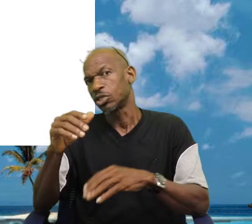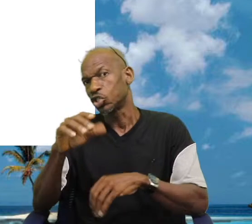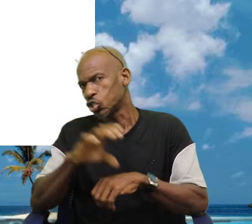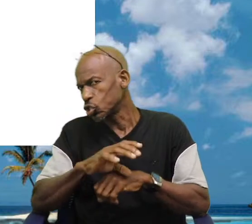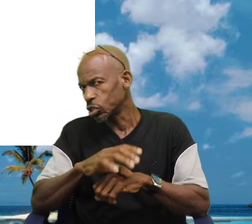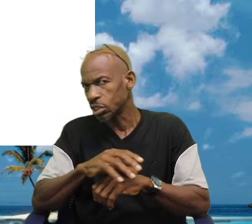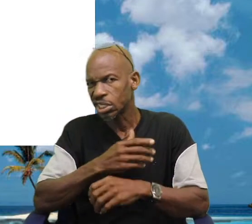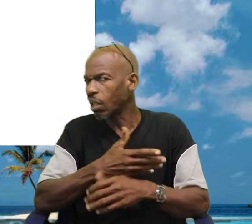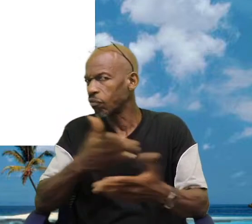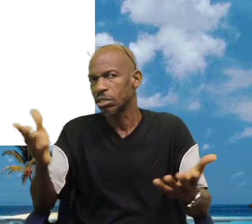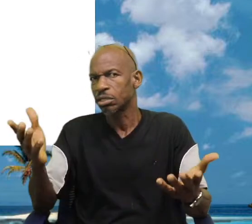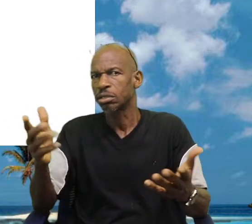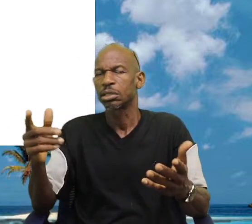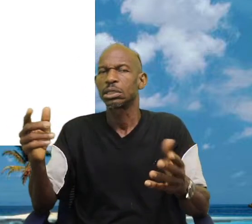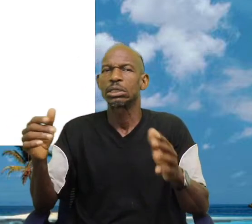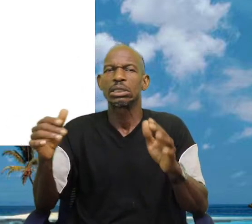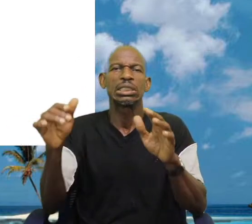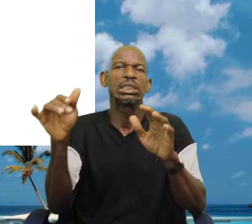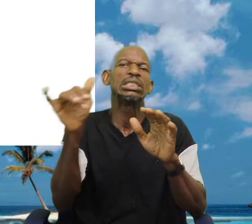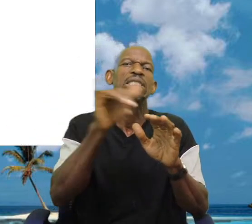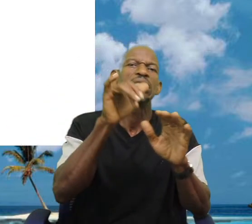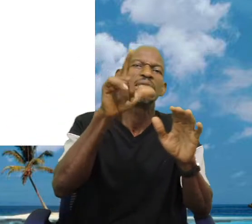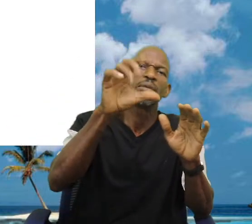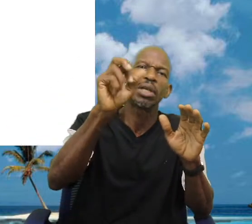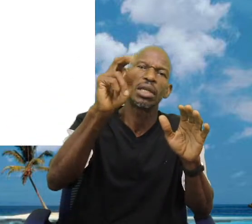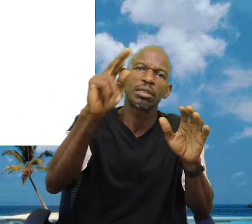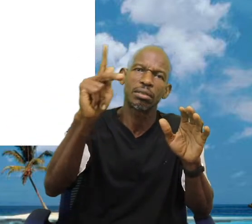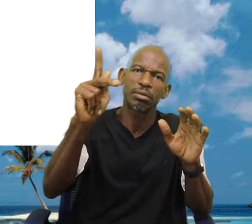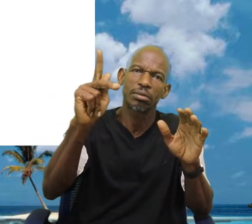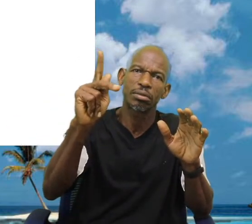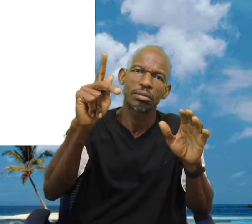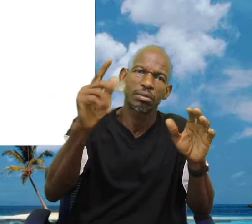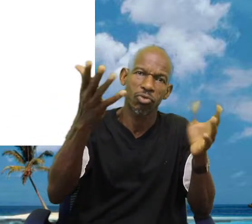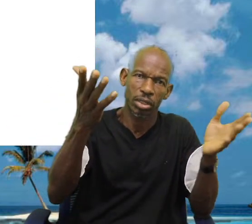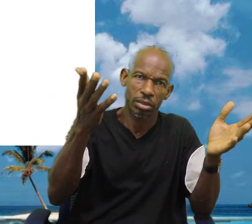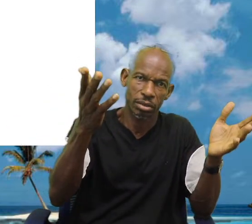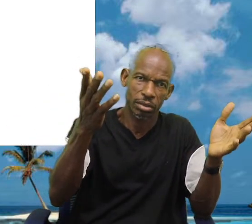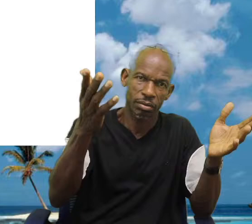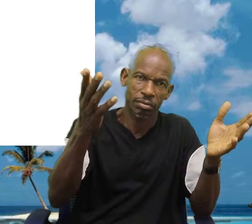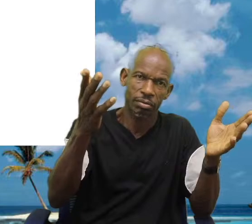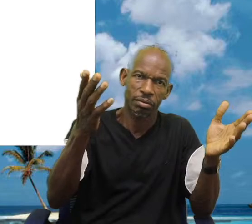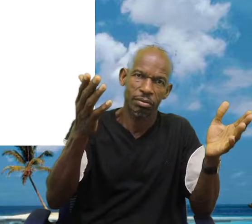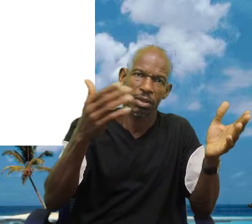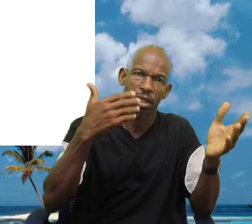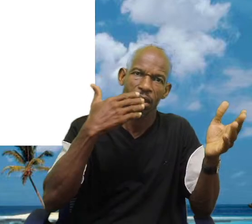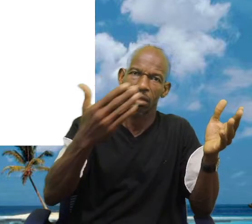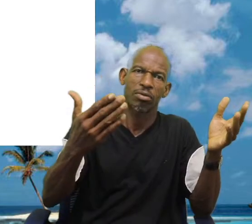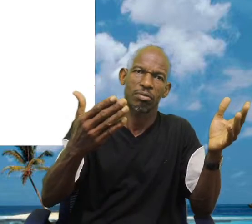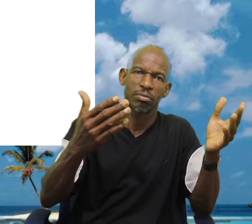be searching to find a link. So it will be the same link I'm going to use all the time. Okay?